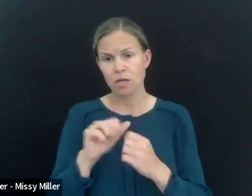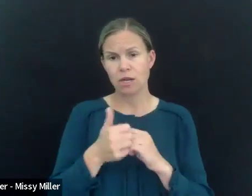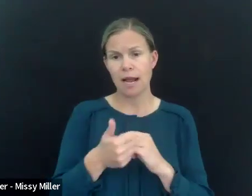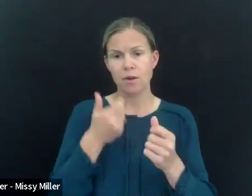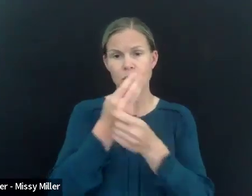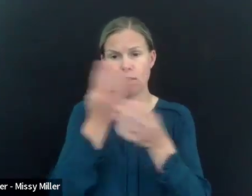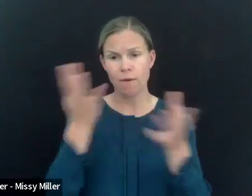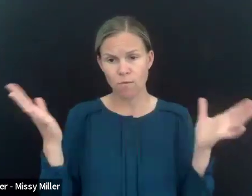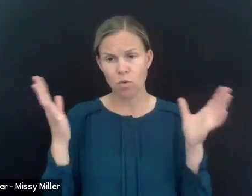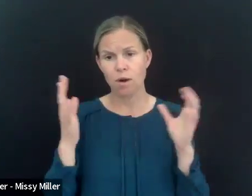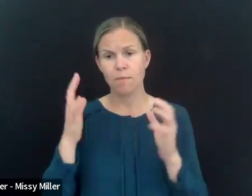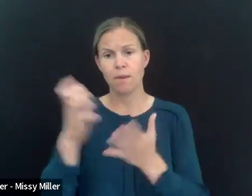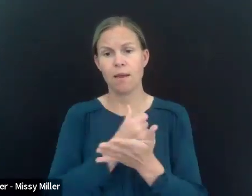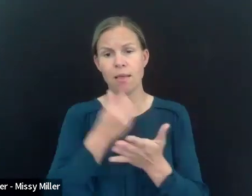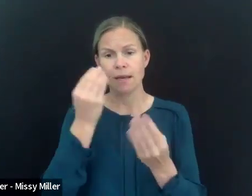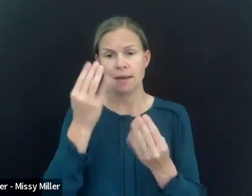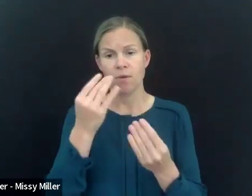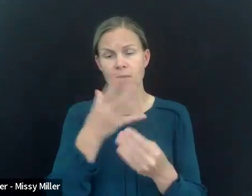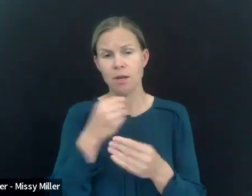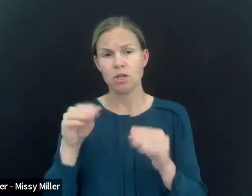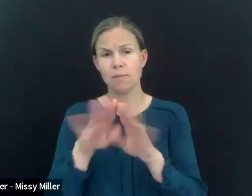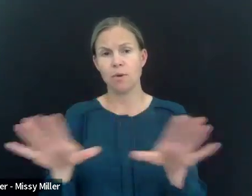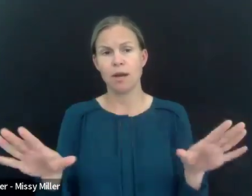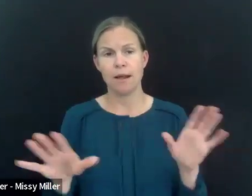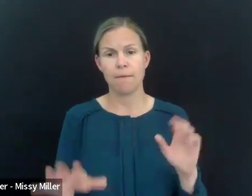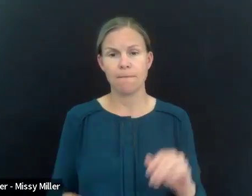inform, collect information, and put it out in meaningful ways?